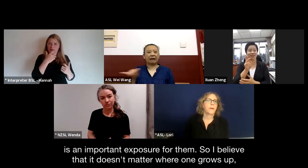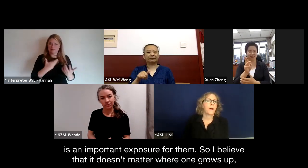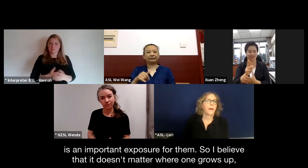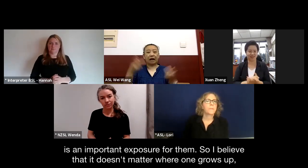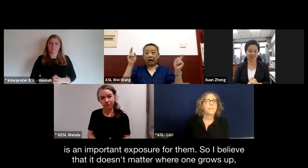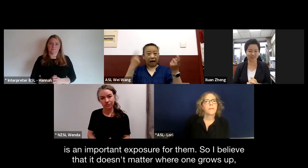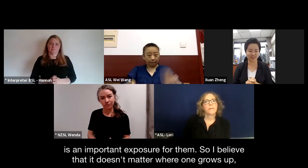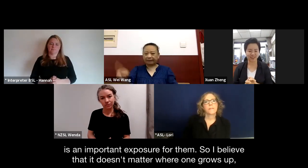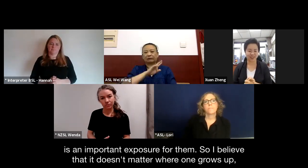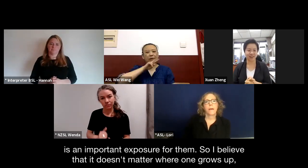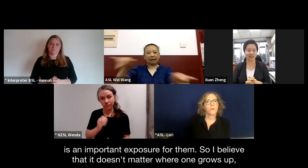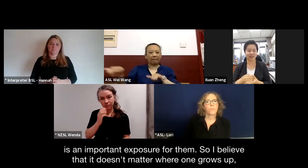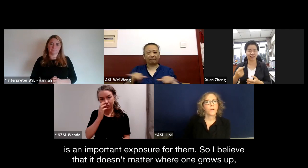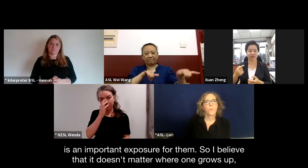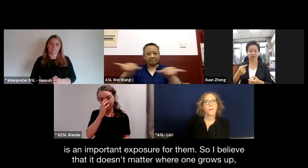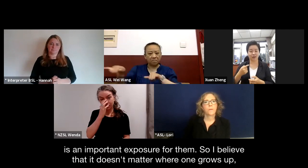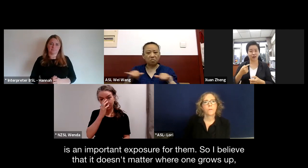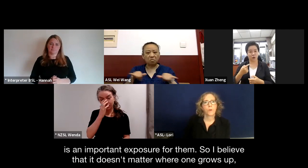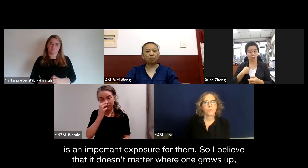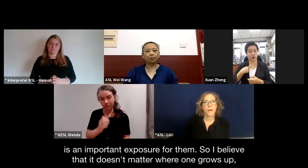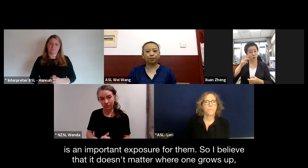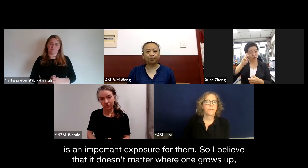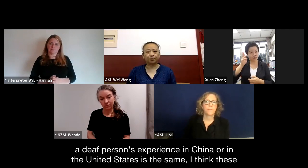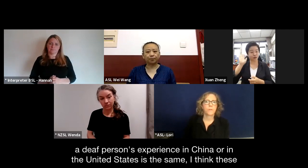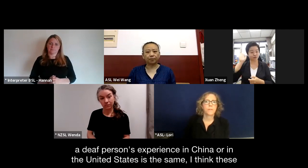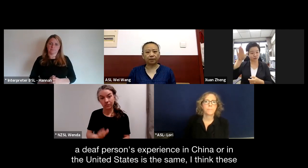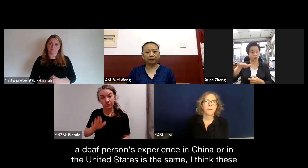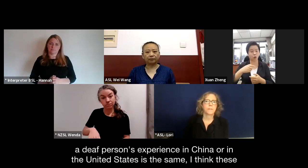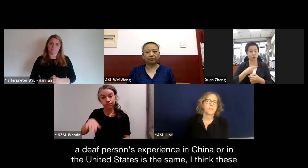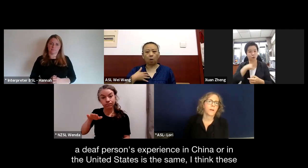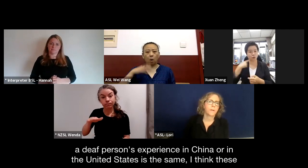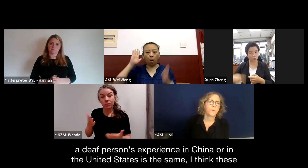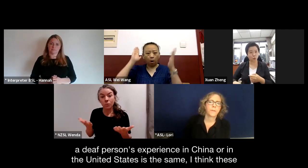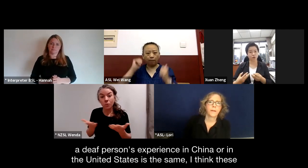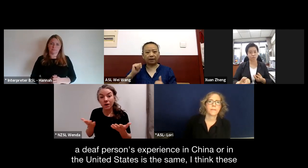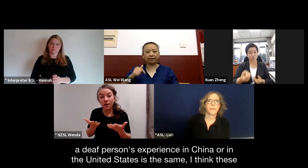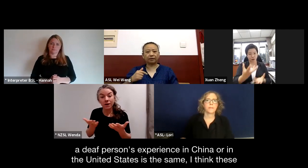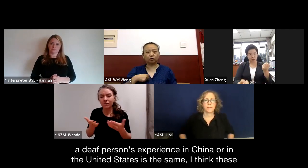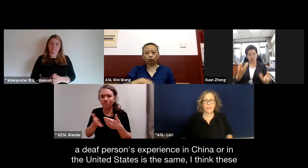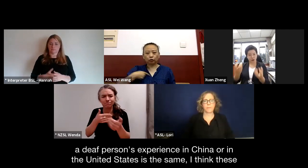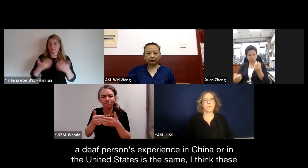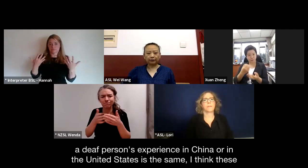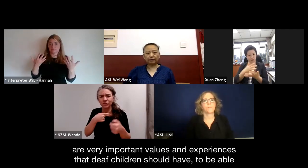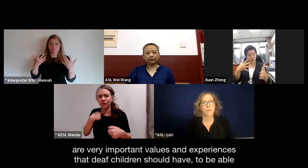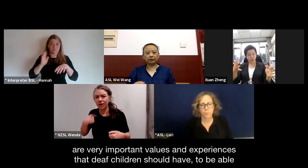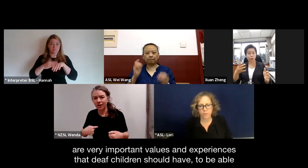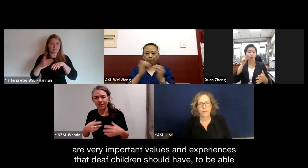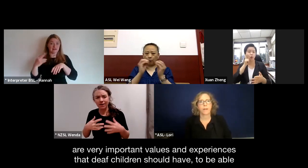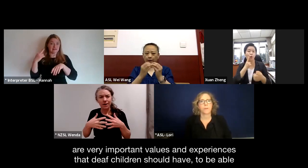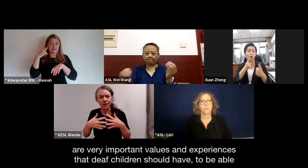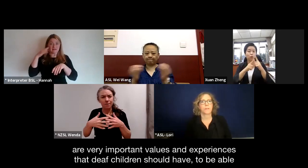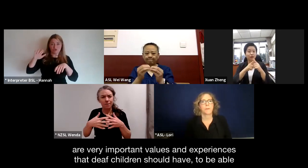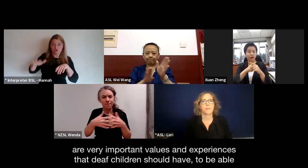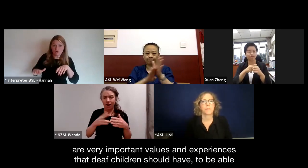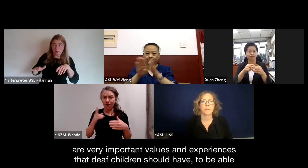So I believe that it doesn't matter where one grows up. deaf person's experience in China or in the United States is the same. I think these are very important